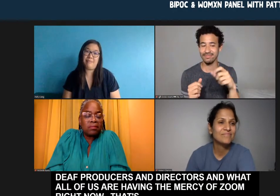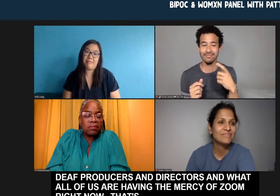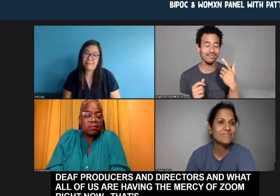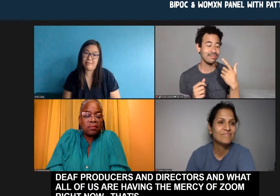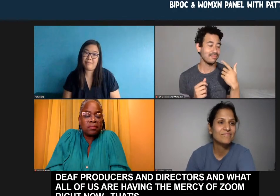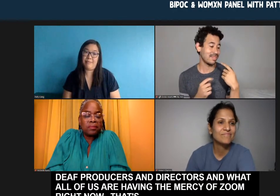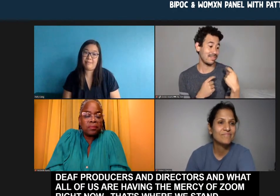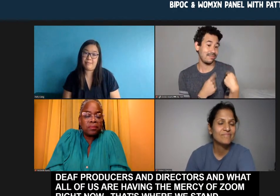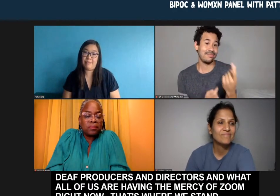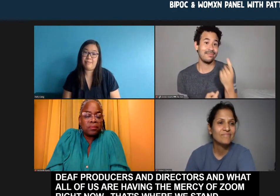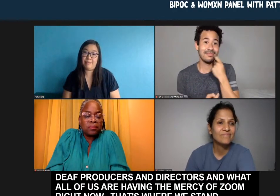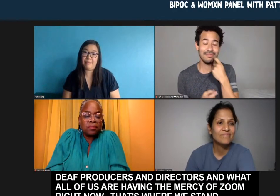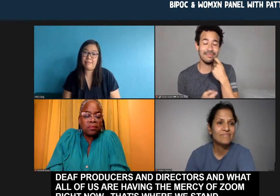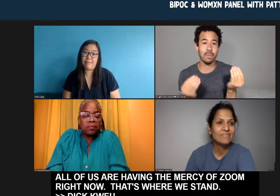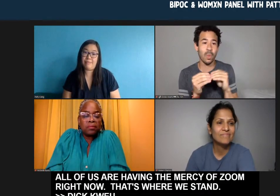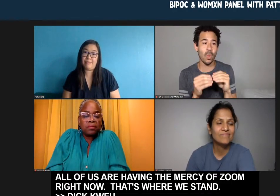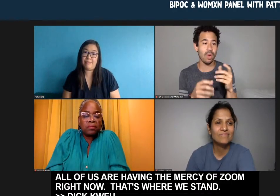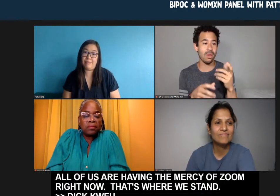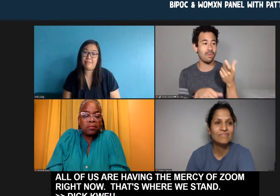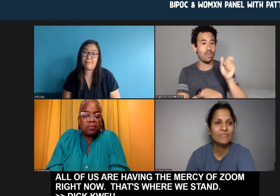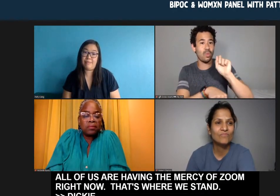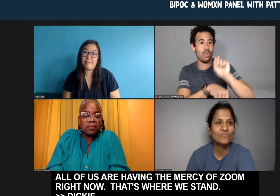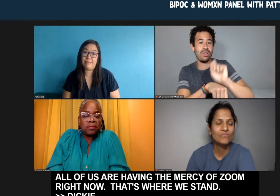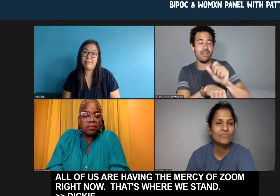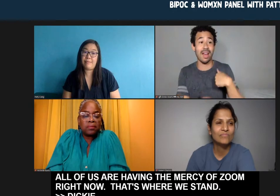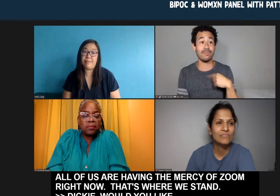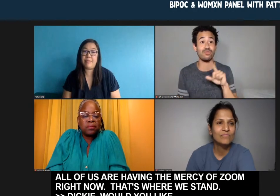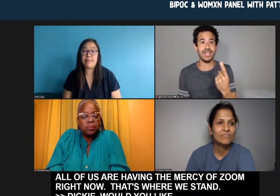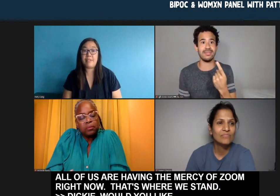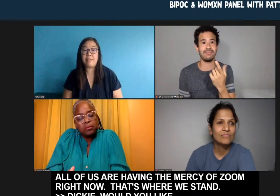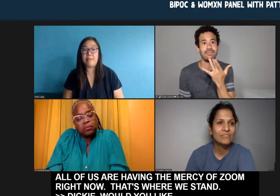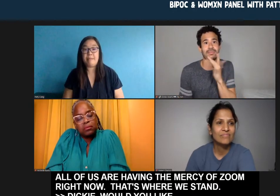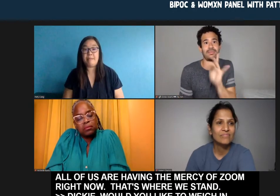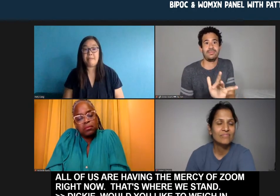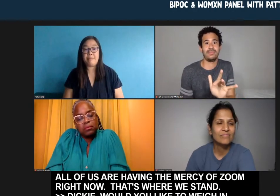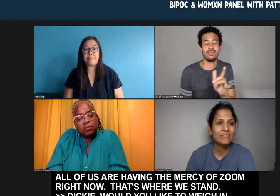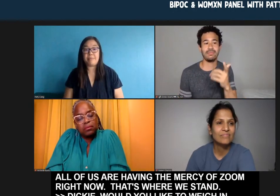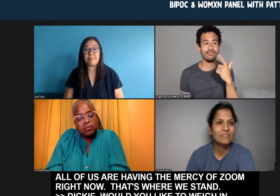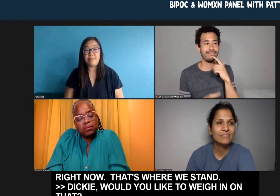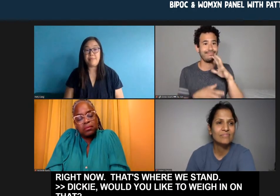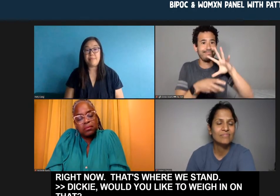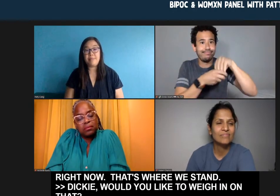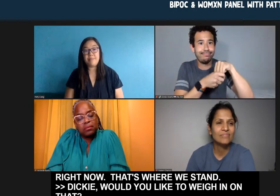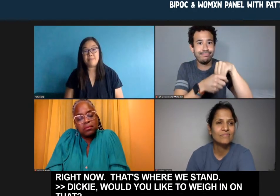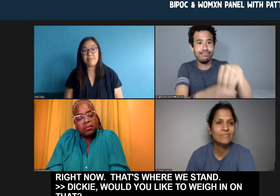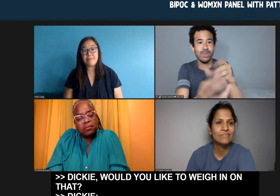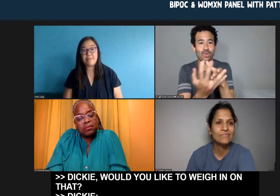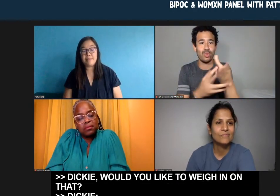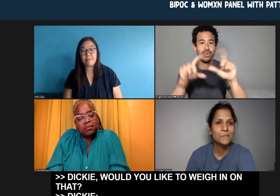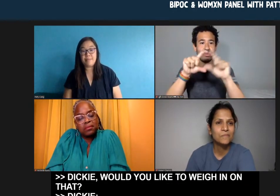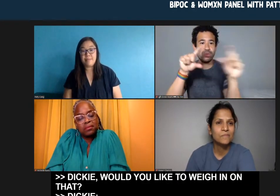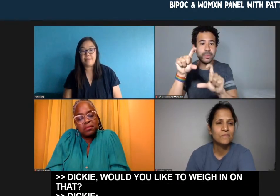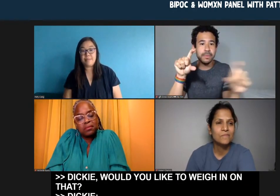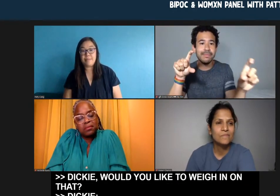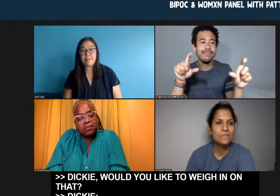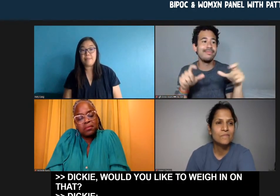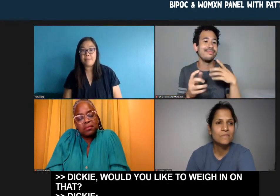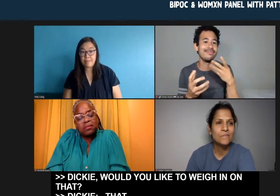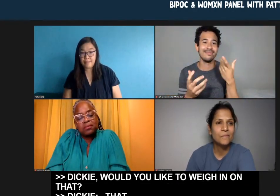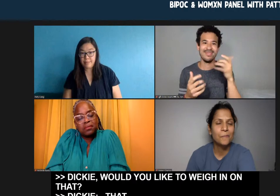again, just that comment. I mean, so far, it seems like there's been so much work in it, and again, it's been so early